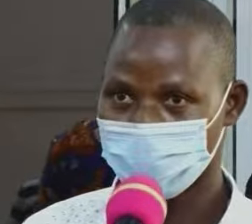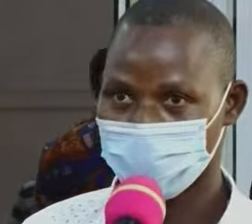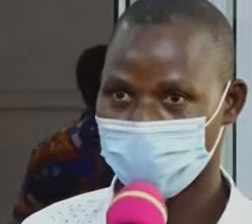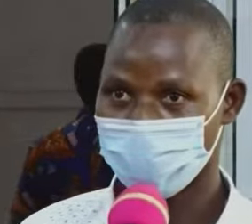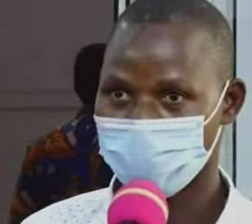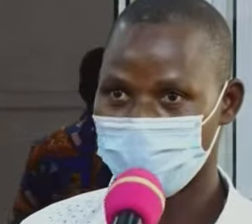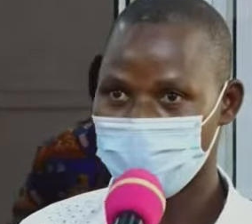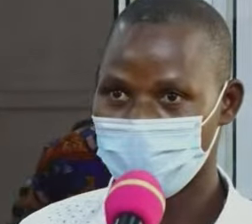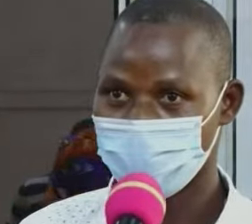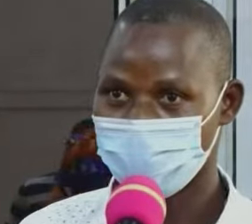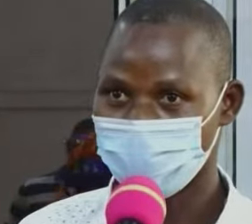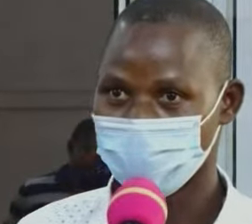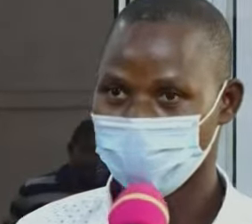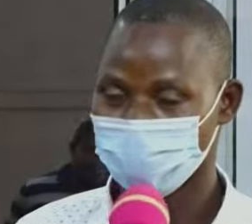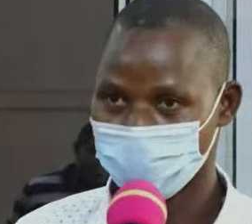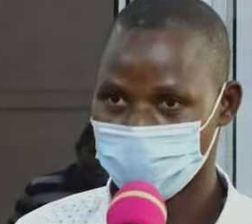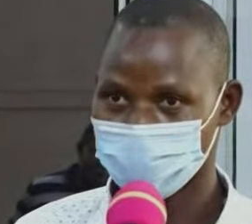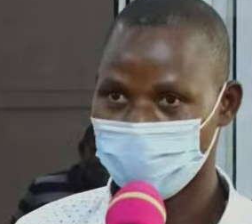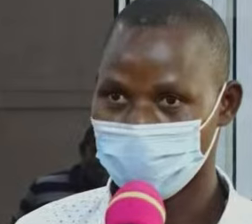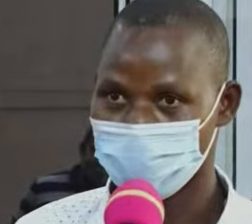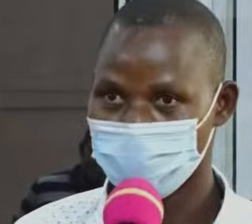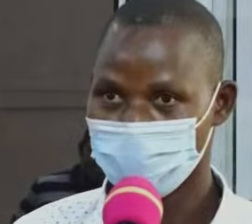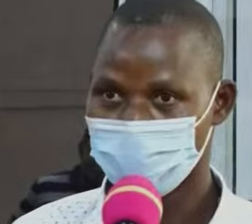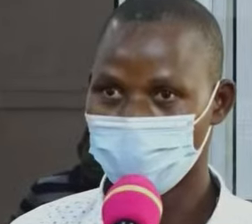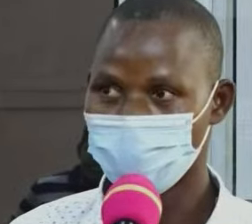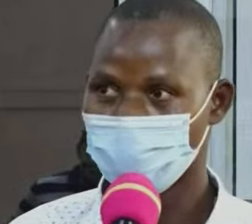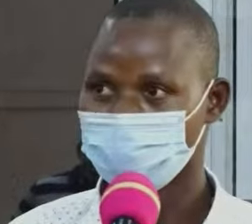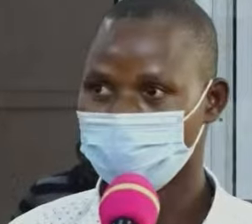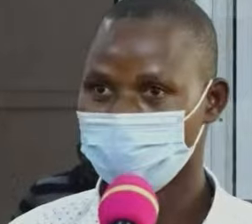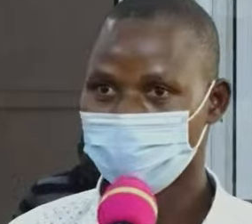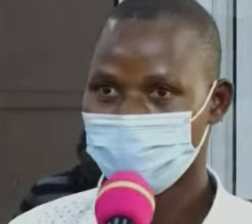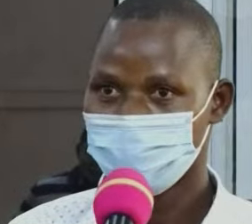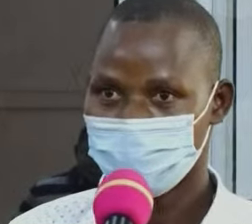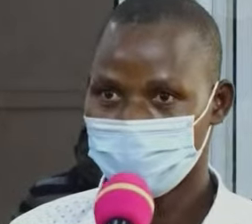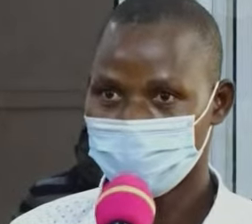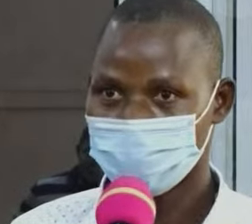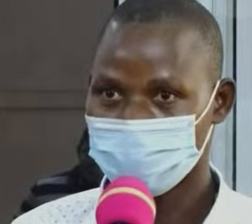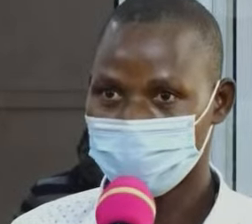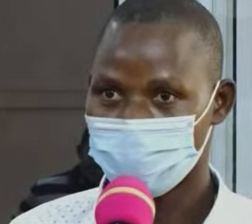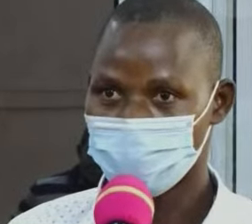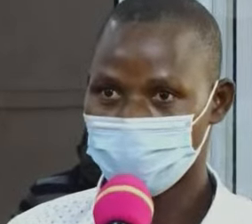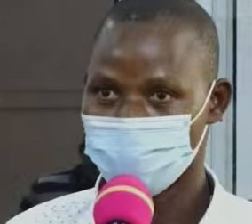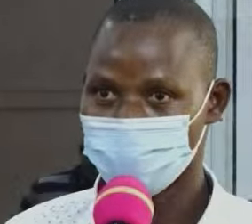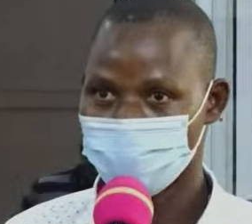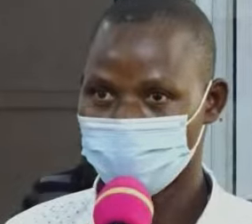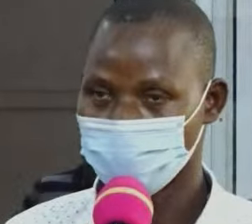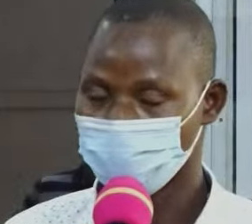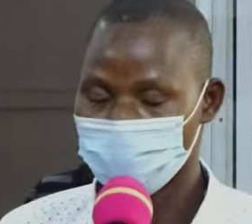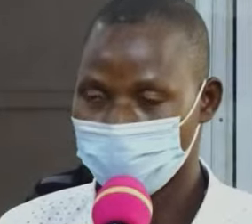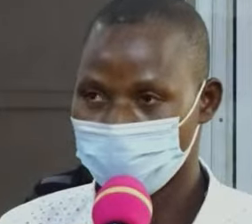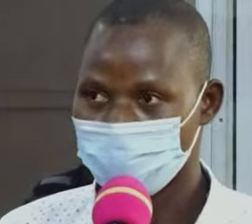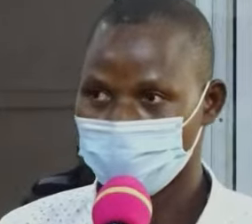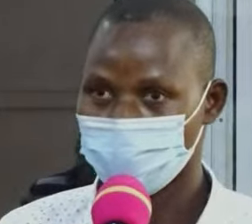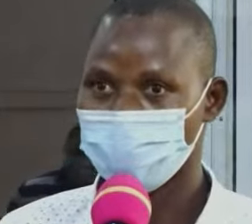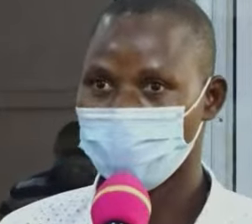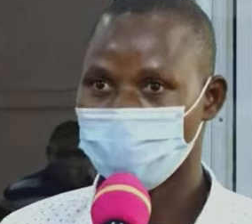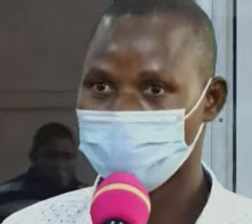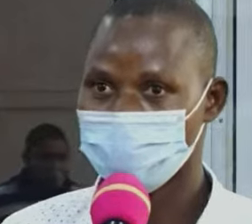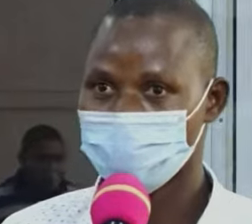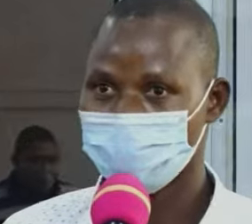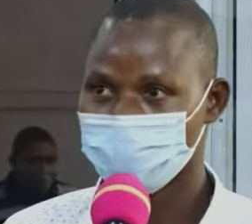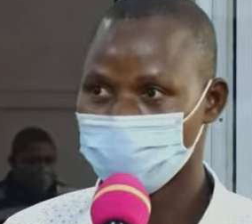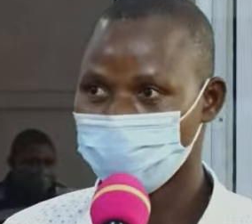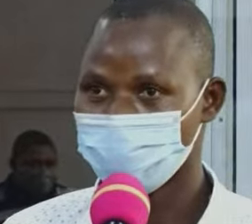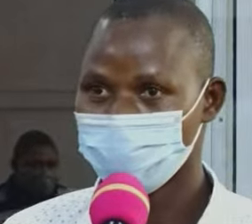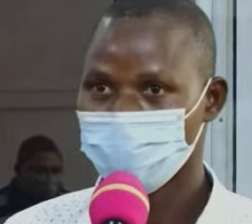operators are mere fishermen who has nothing to, or who are not able to